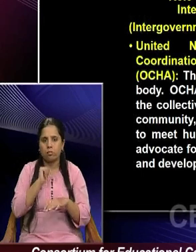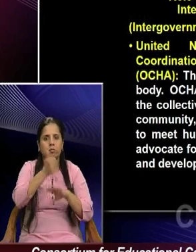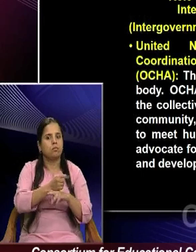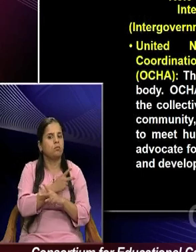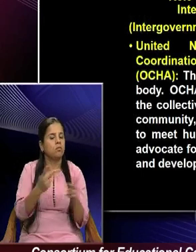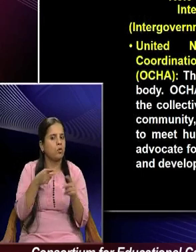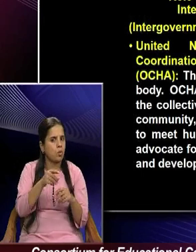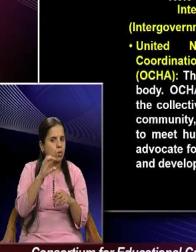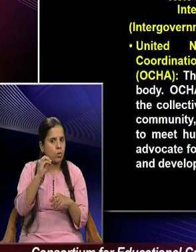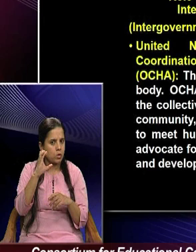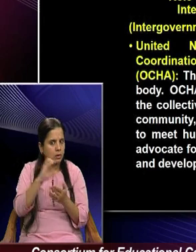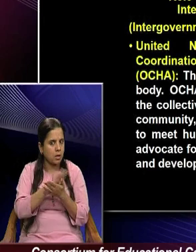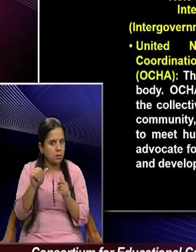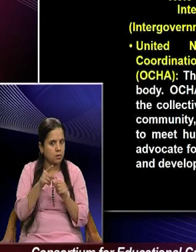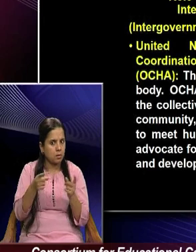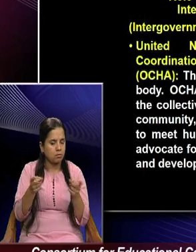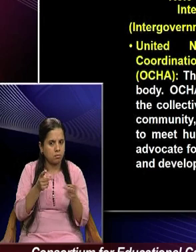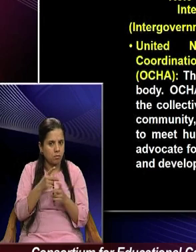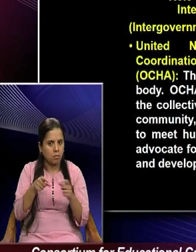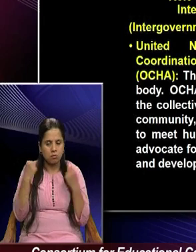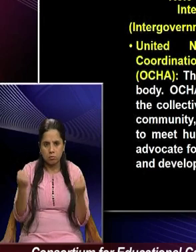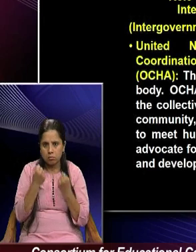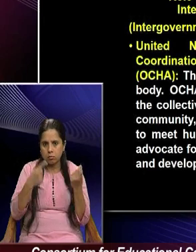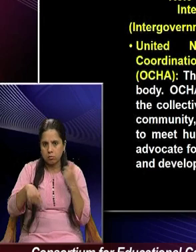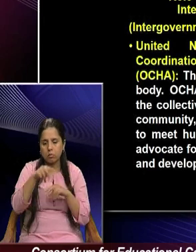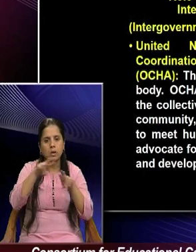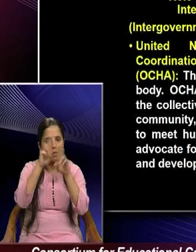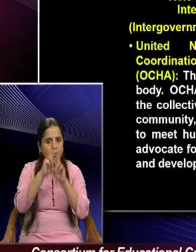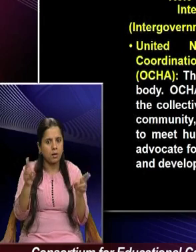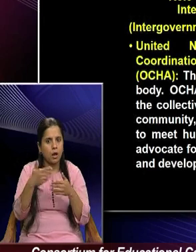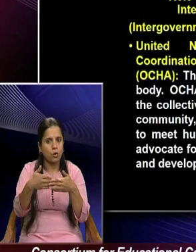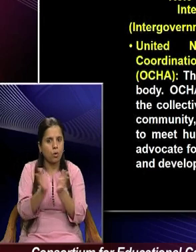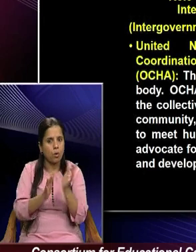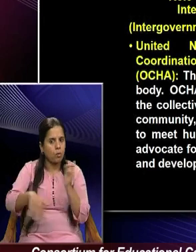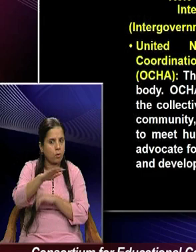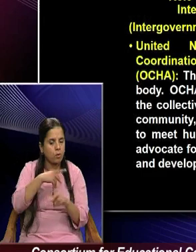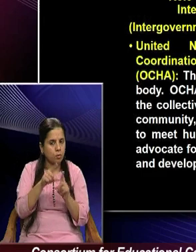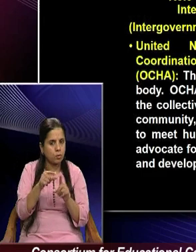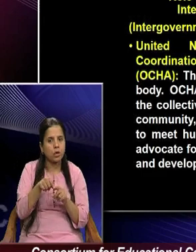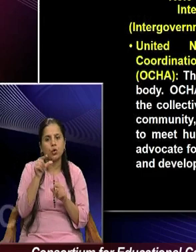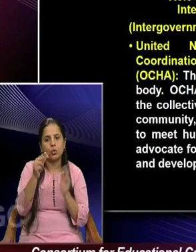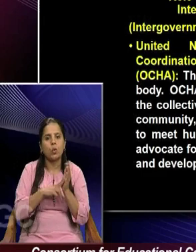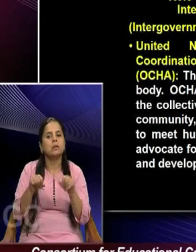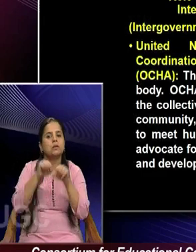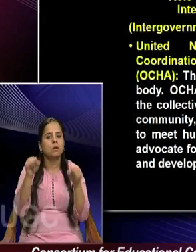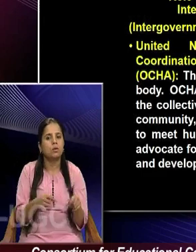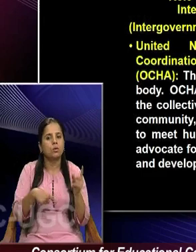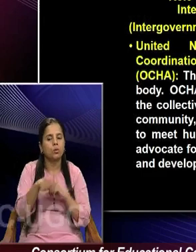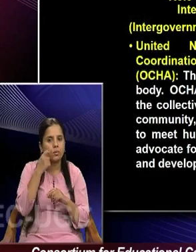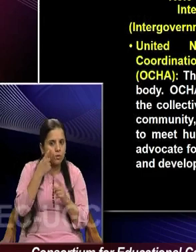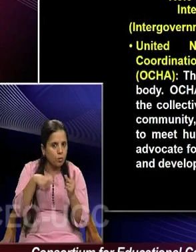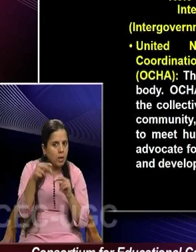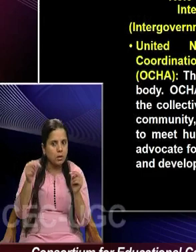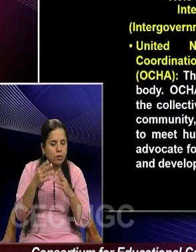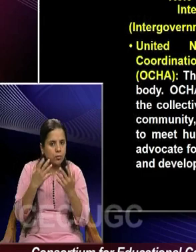mobilizes and coordinates the collective efforts of the international community, particularly the UN system, to meet humanitarian